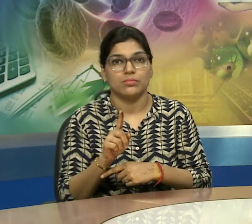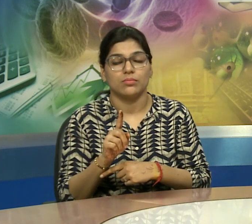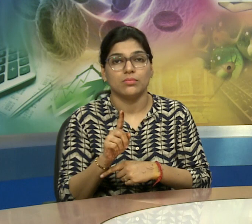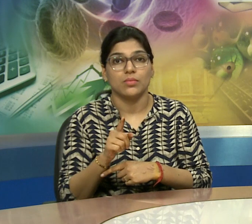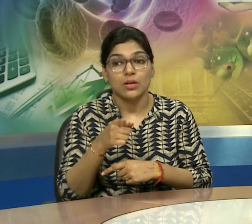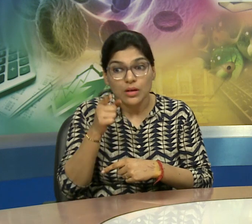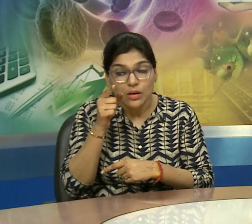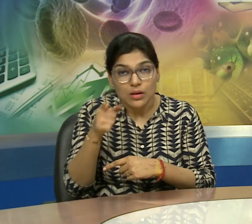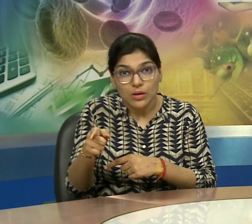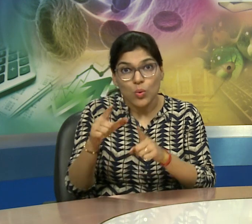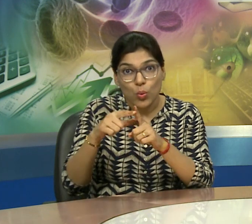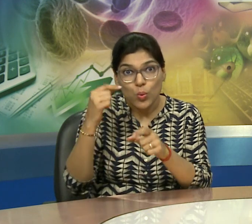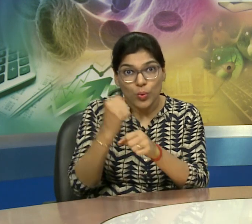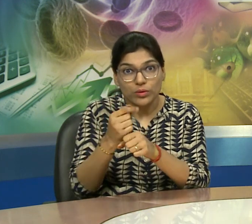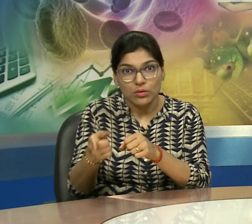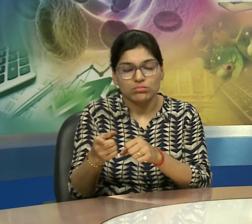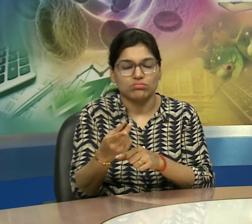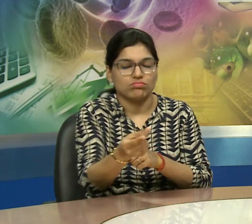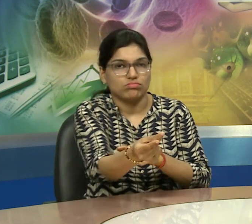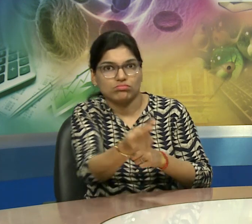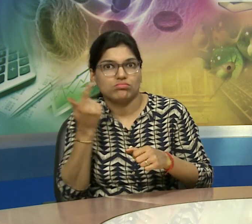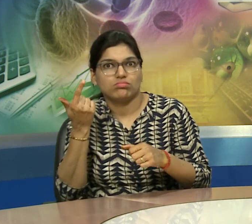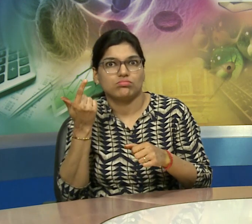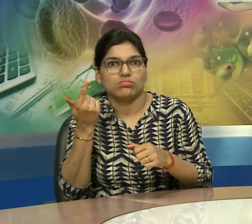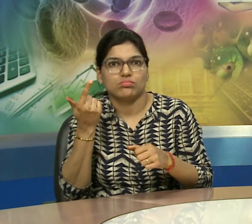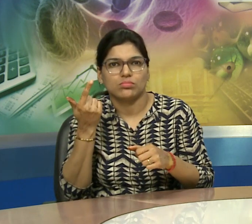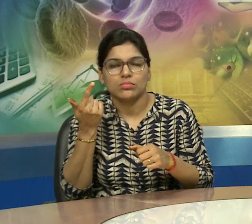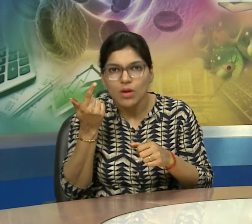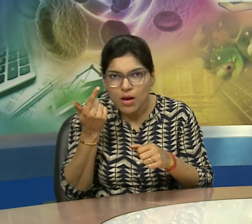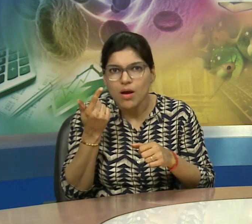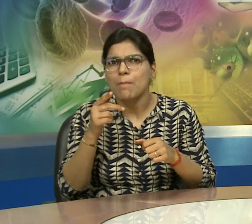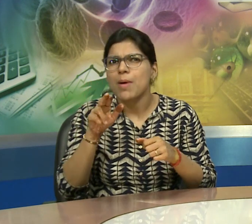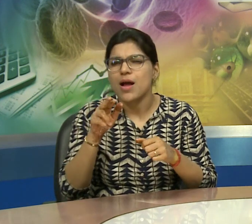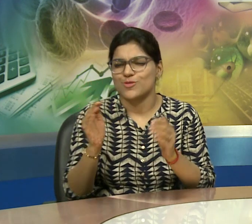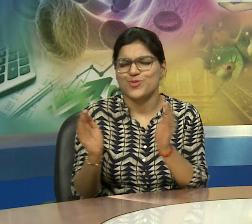The dog is small, but he can run fast.